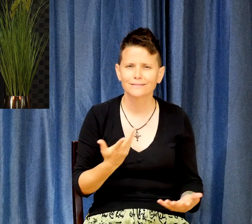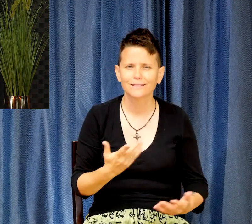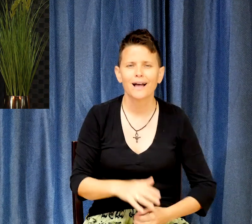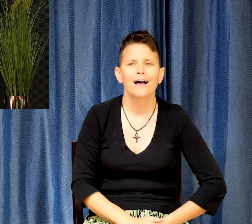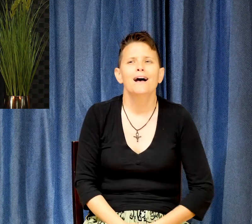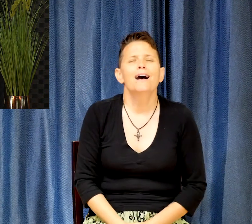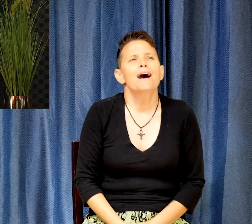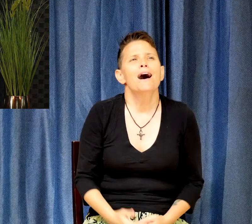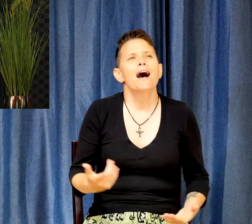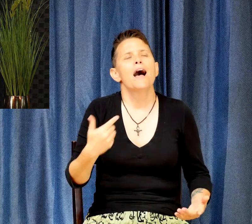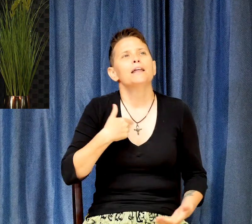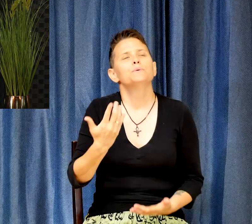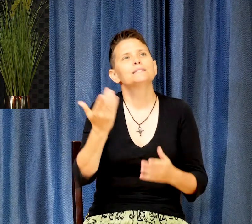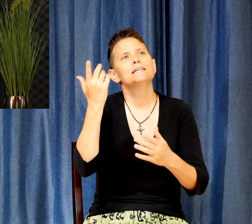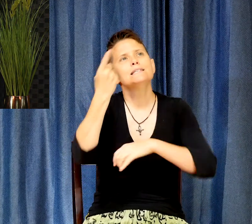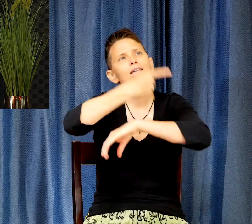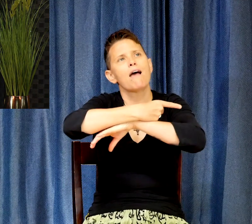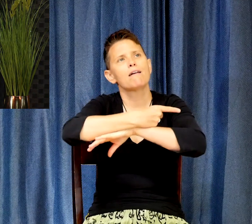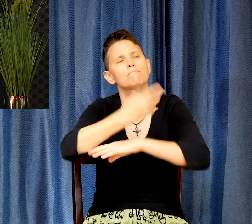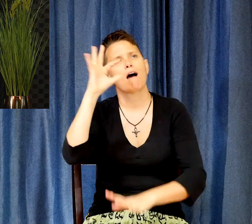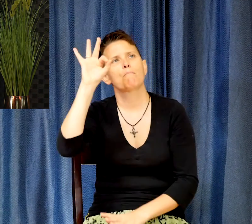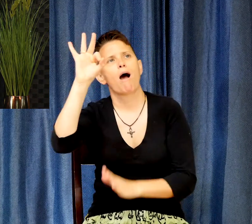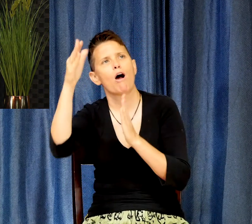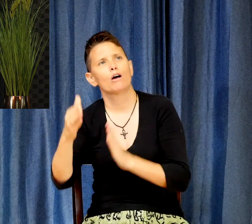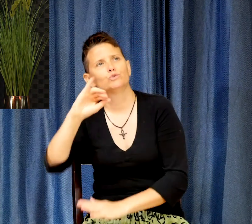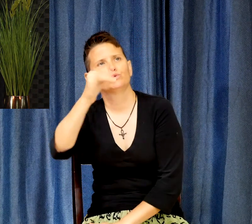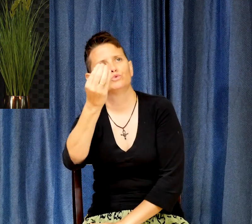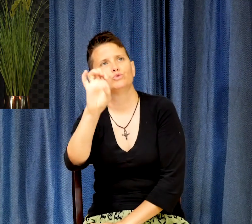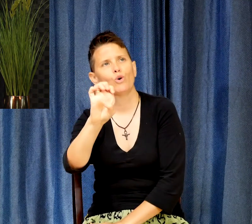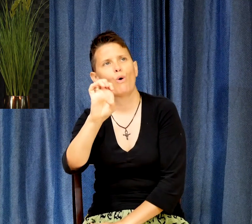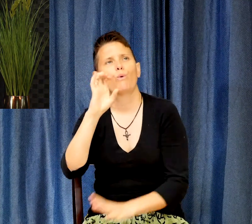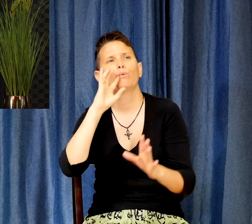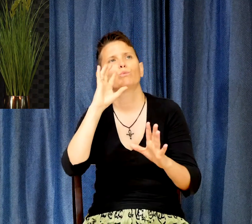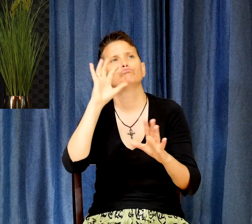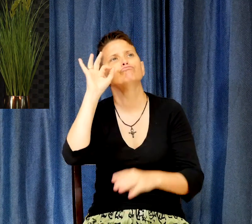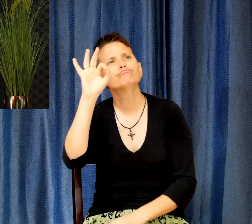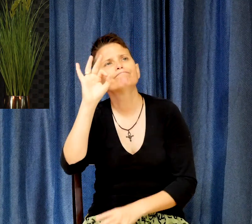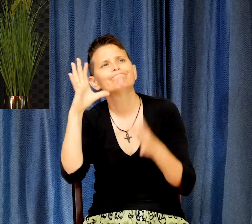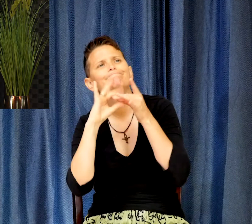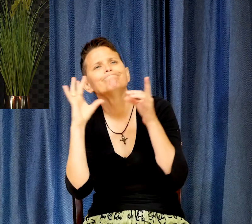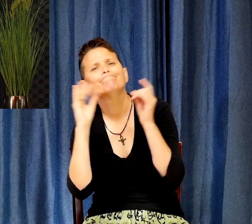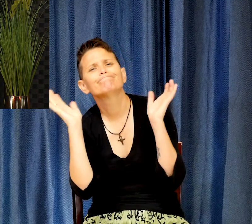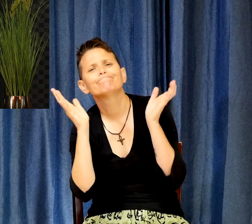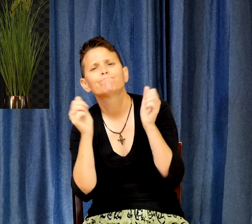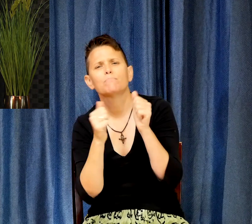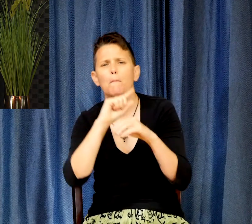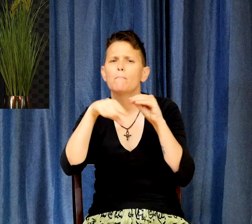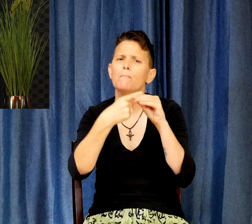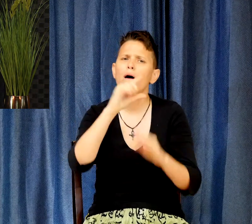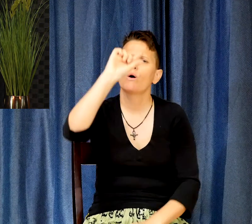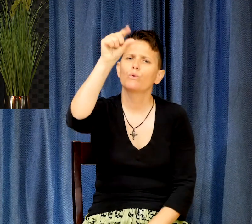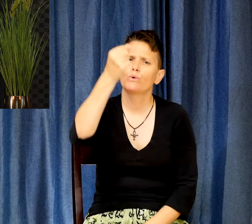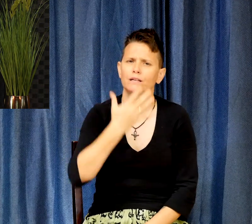about grace. And something about that lesson resonated so deeply for me because it was about this idea of this guy